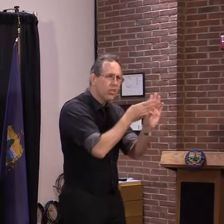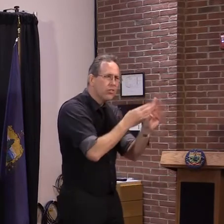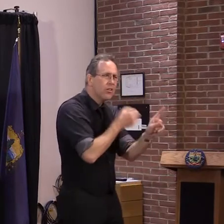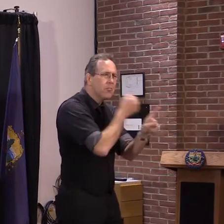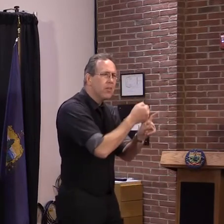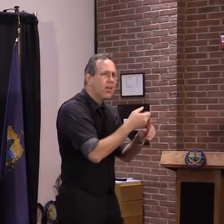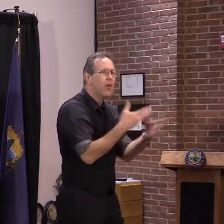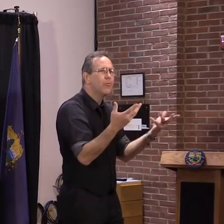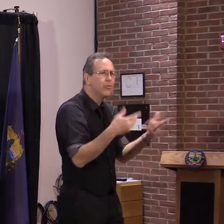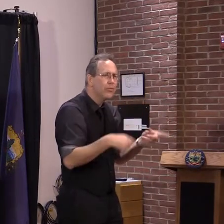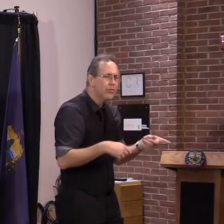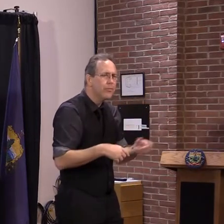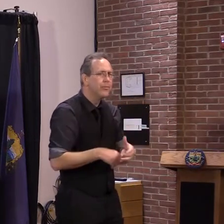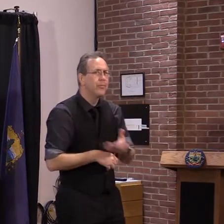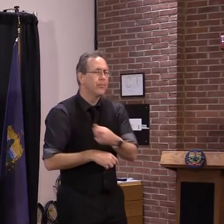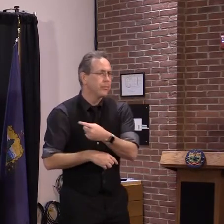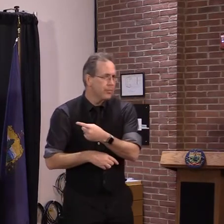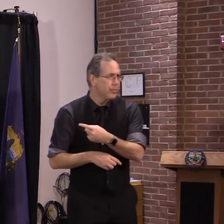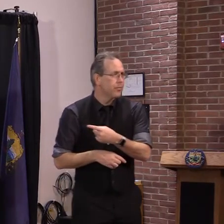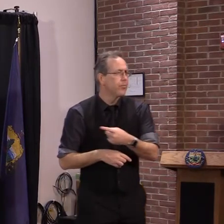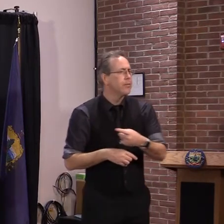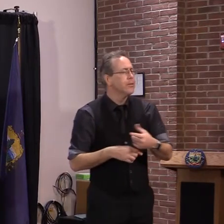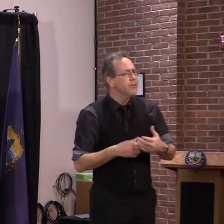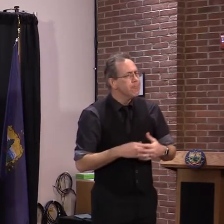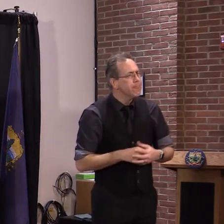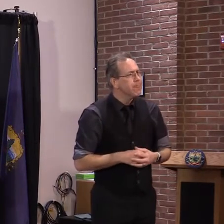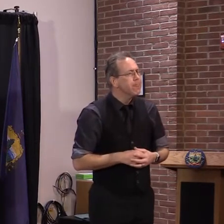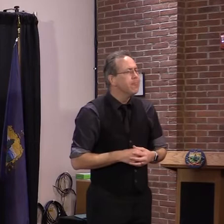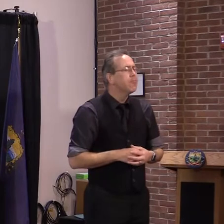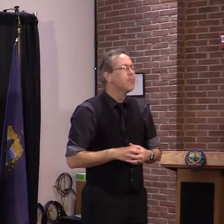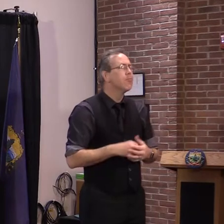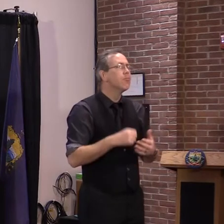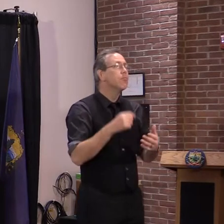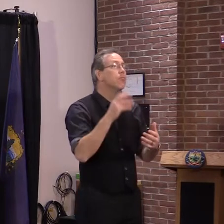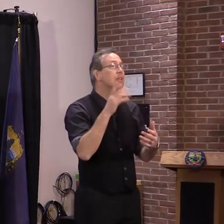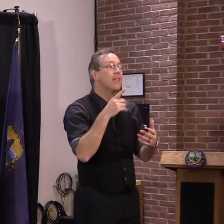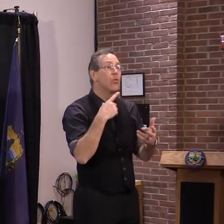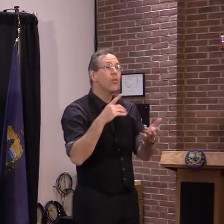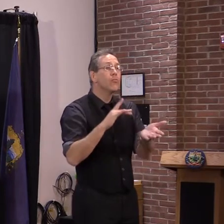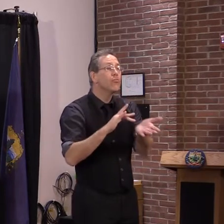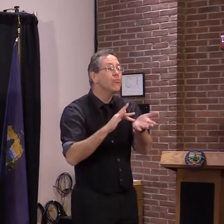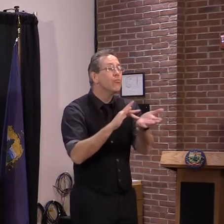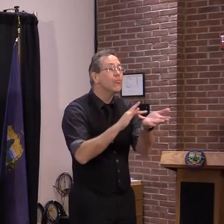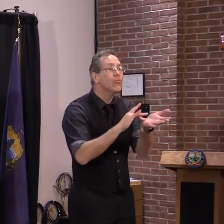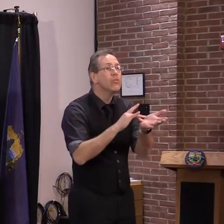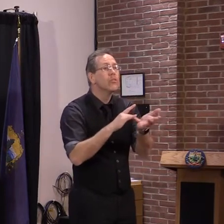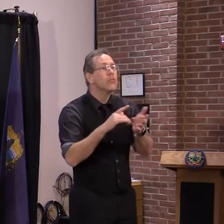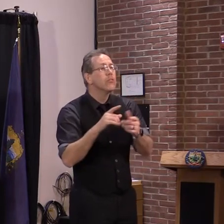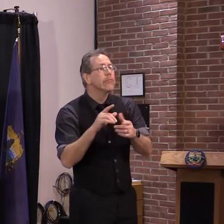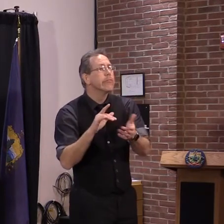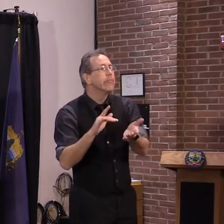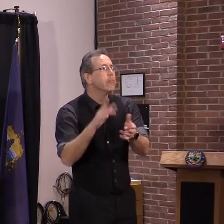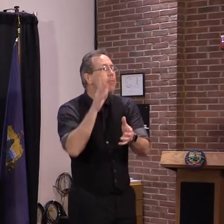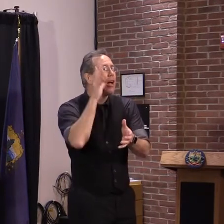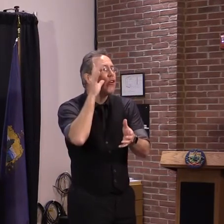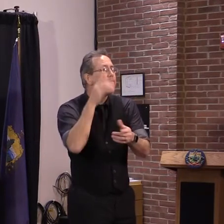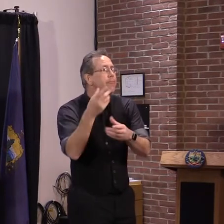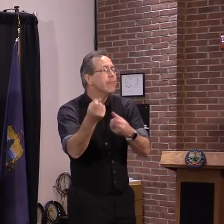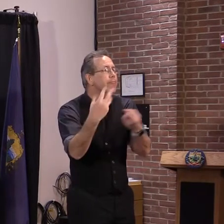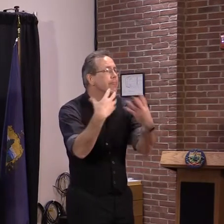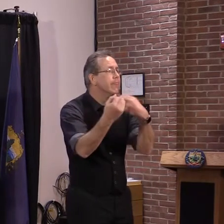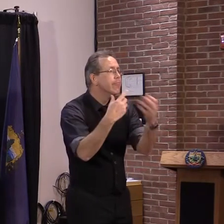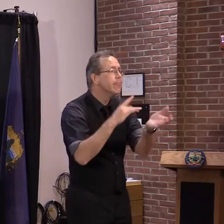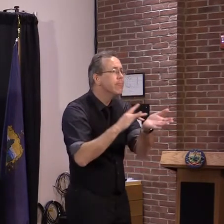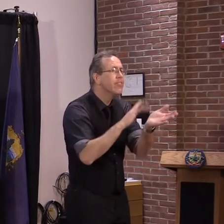mean, if you canvass and survey the parent community, you will find viewpoints on all